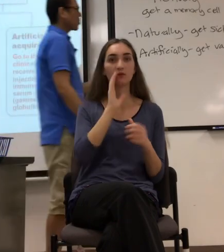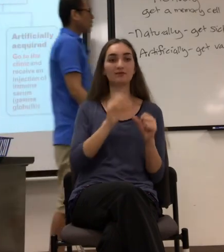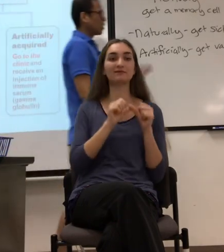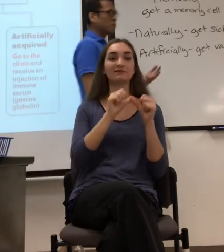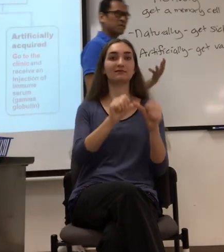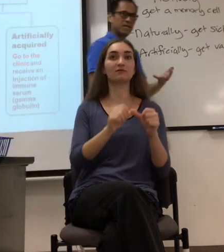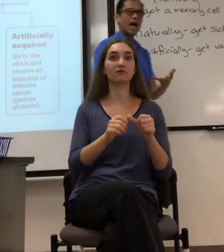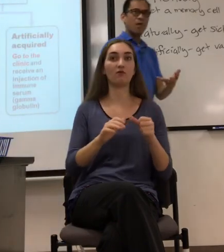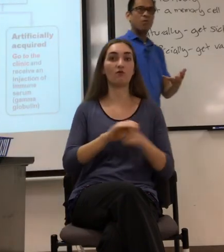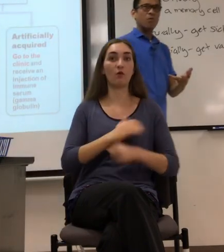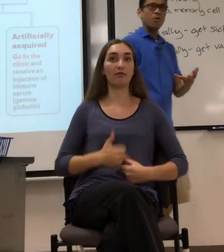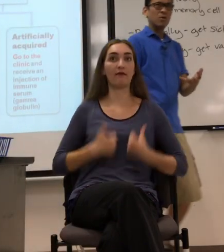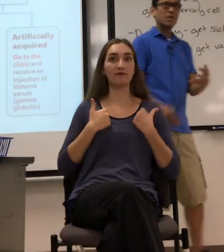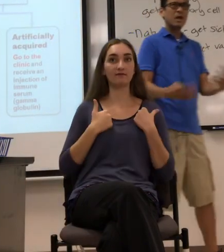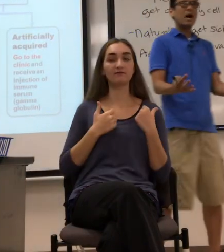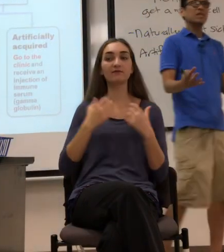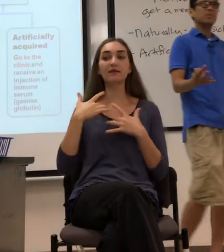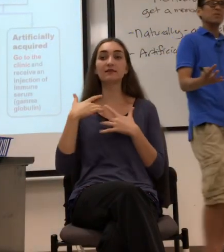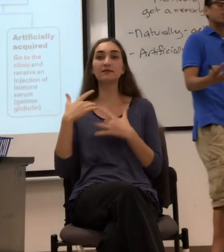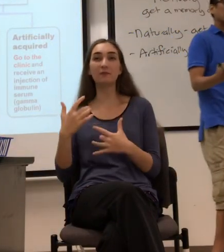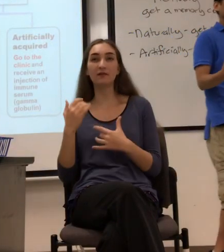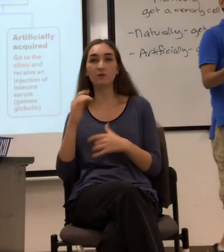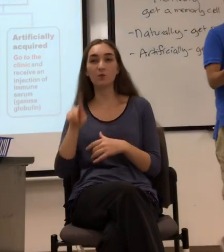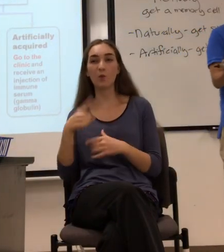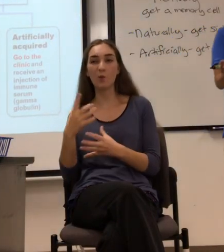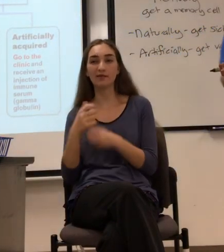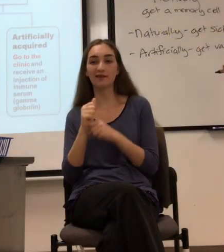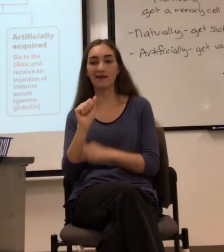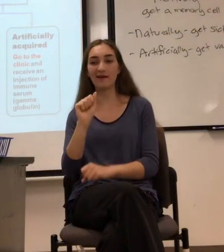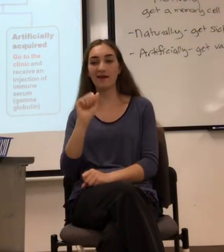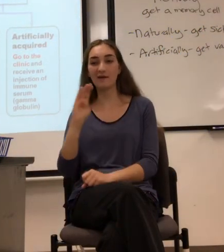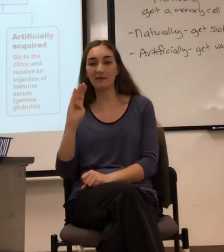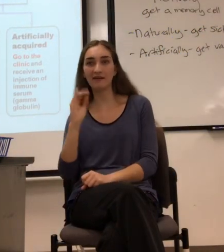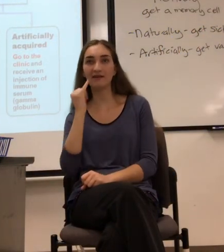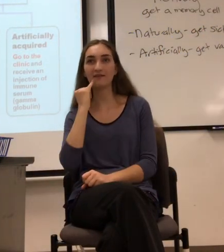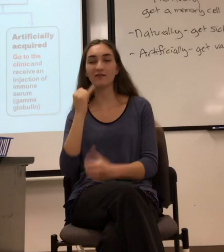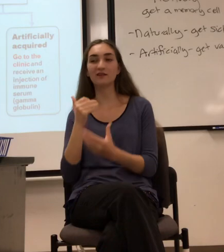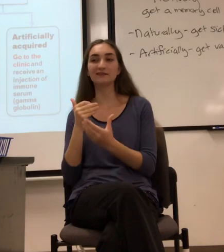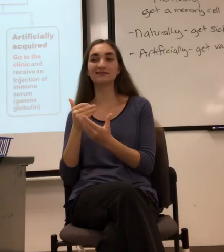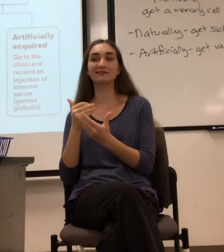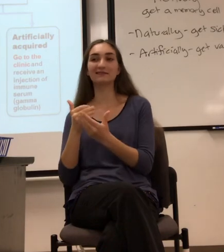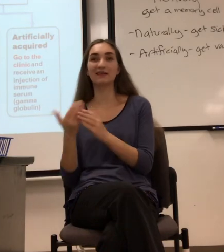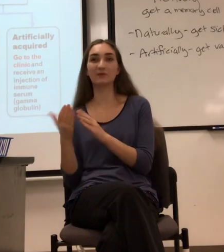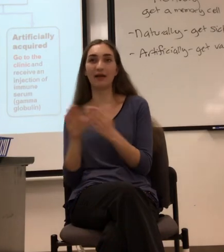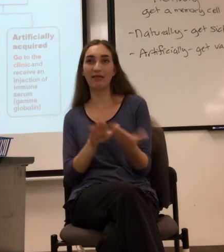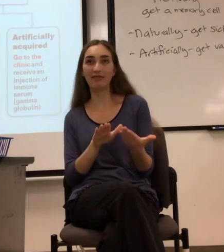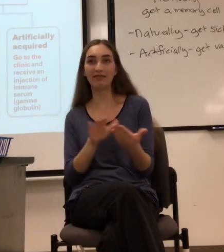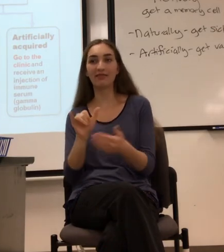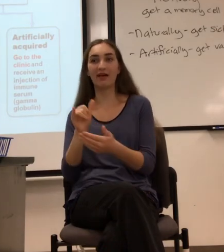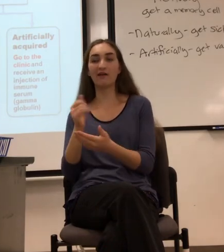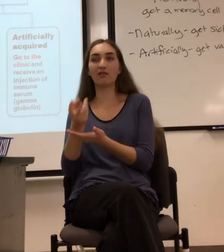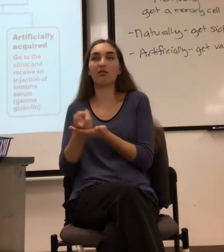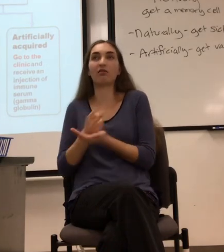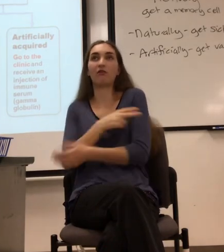ABs if you're close to death. You're in the hospital. You're in dire straits. Just drop a bag of